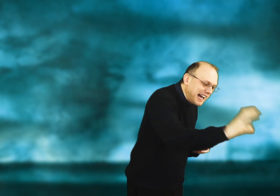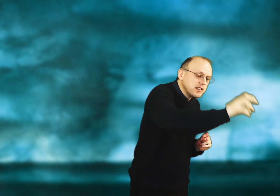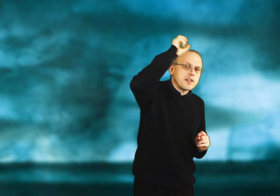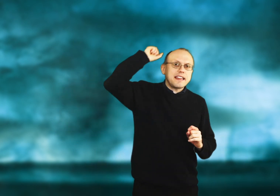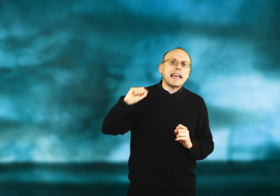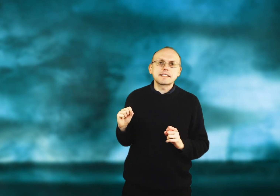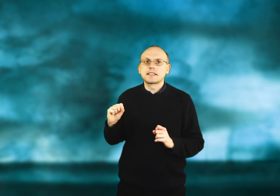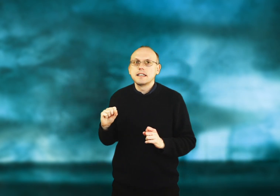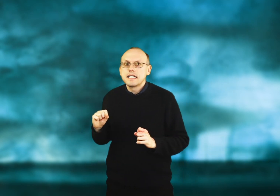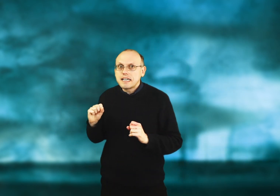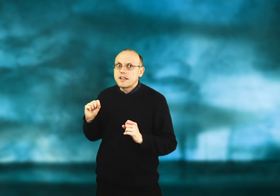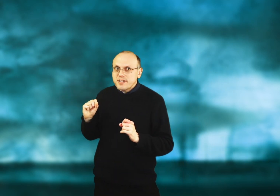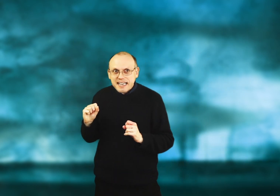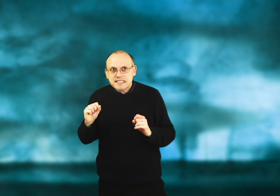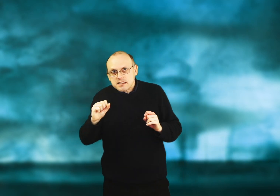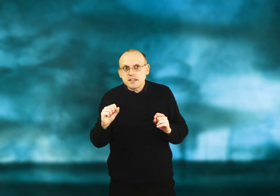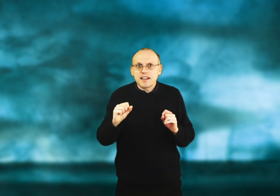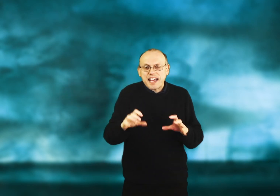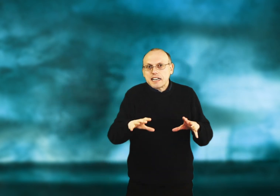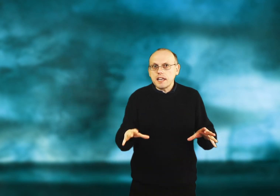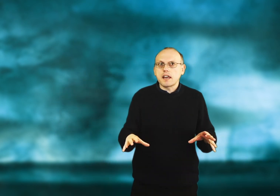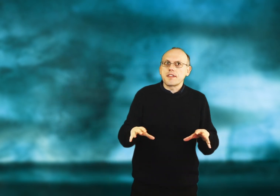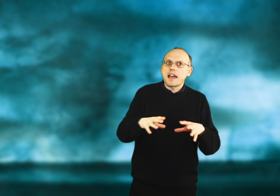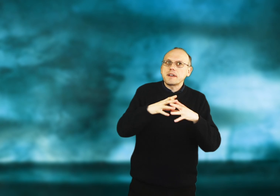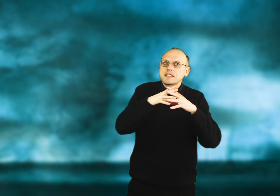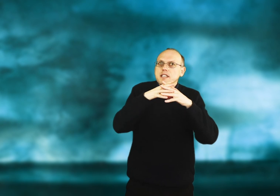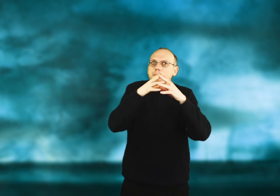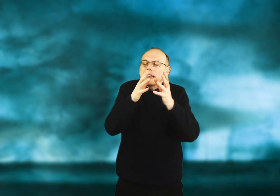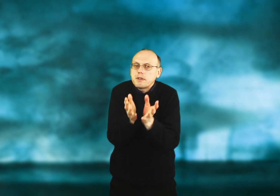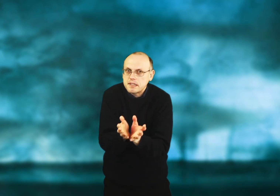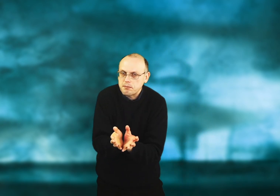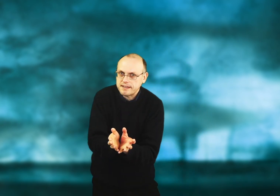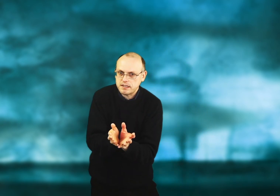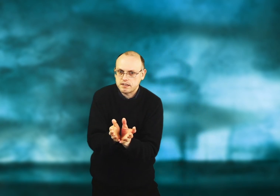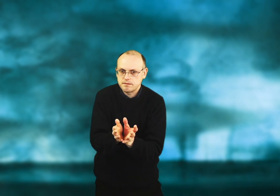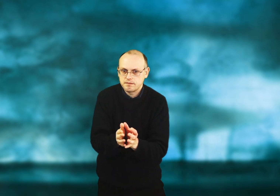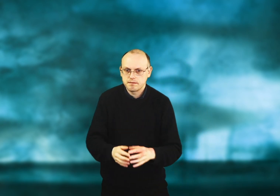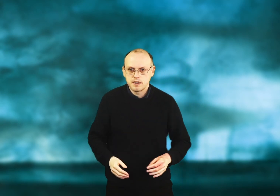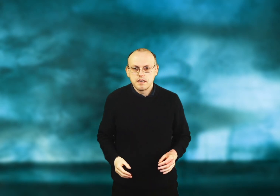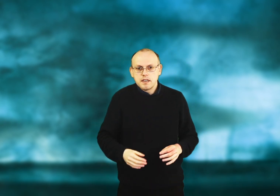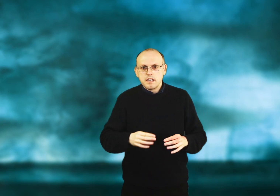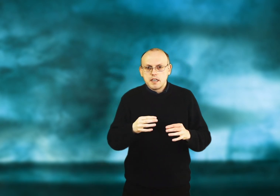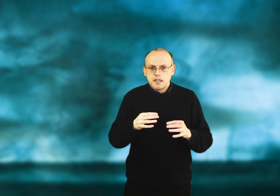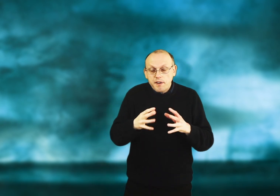of the text is not that clear. There is an ambiguity about it. For